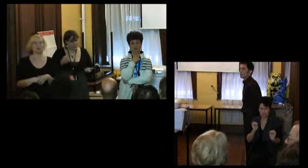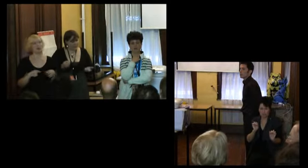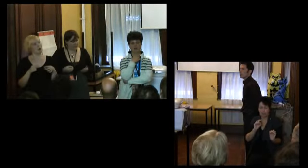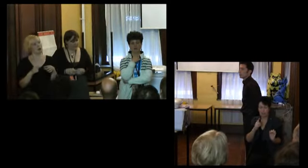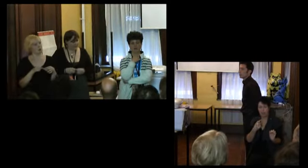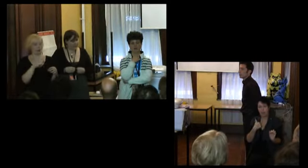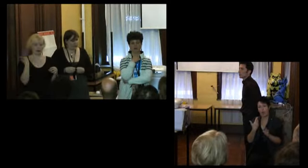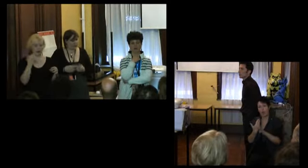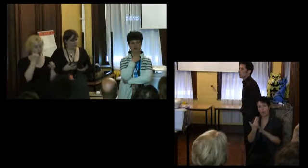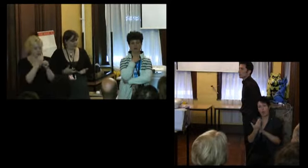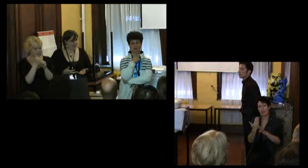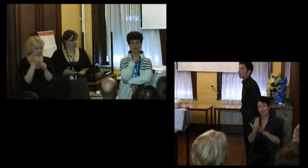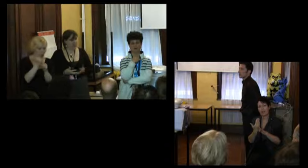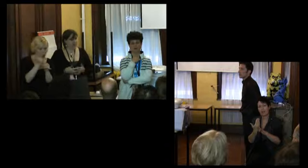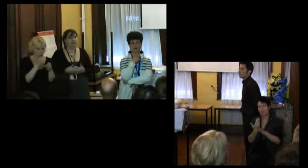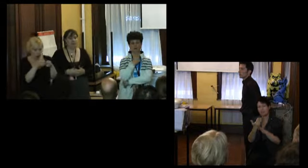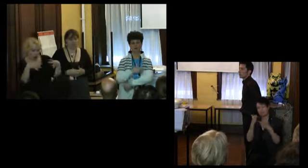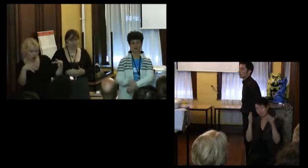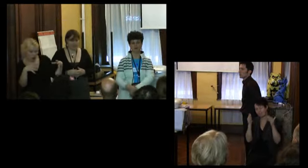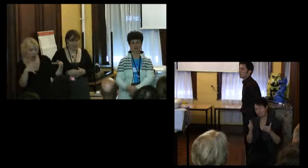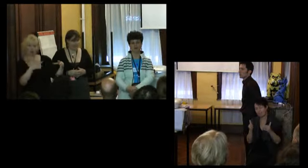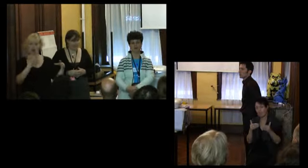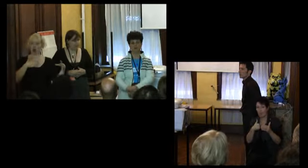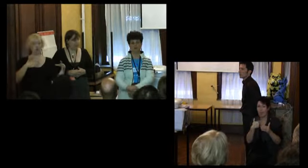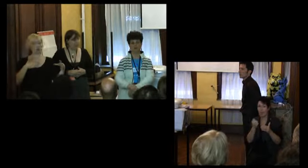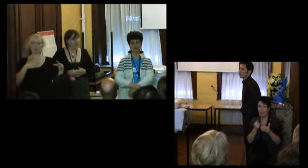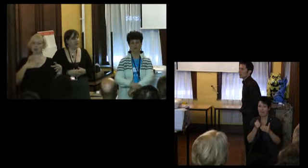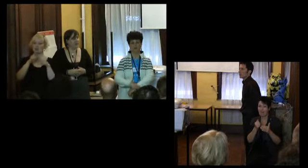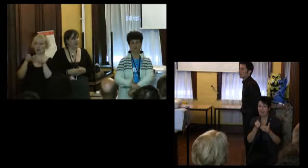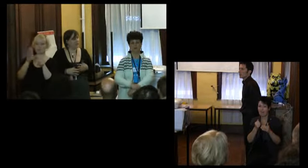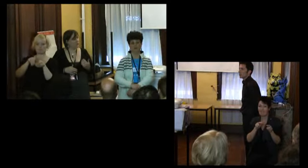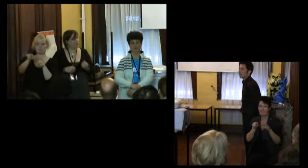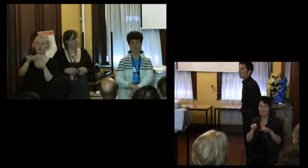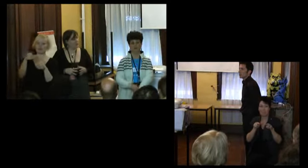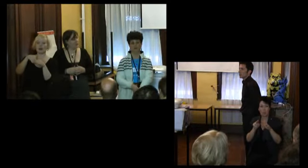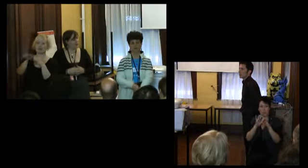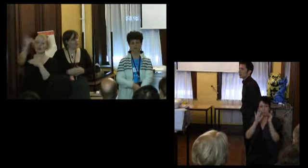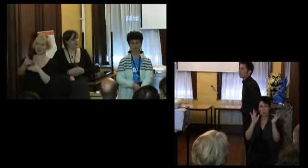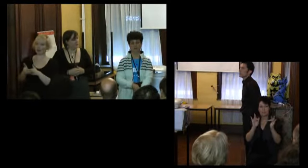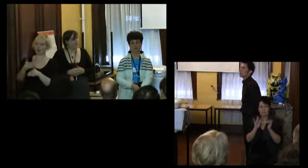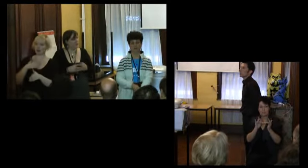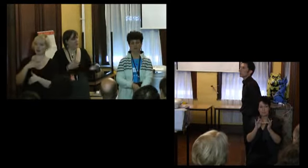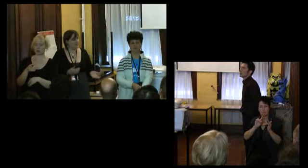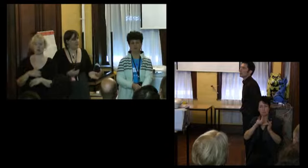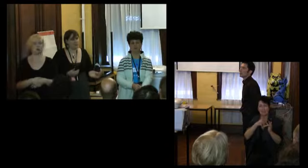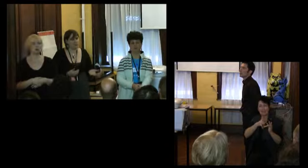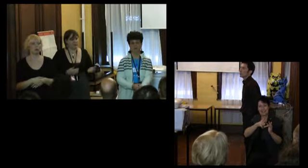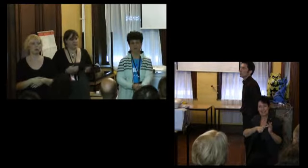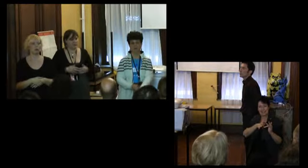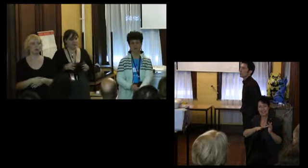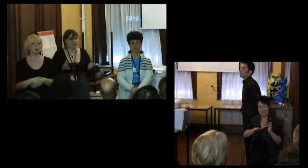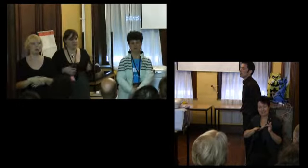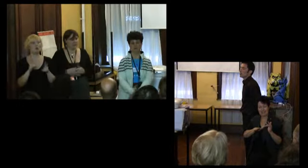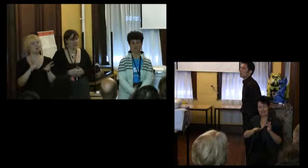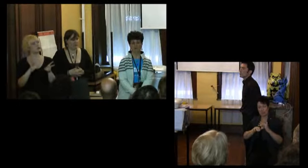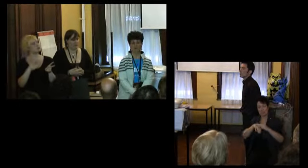we are working on, we have videos on our website, but we want to develop other videos in the exhibitions